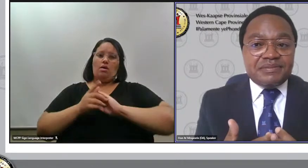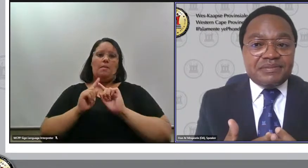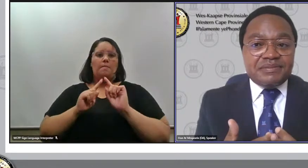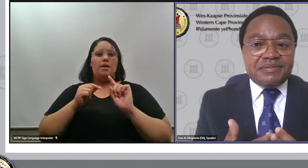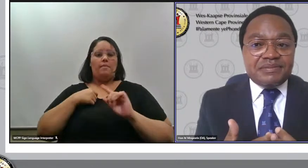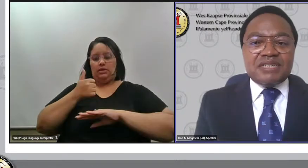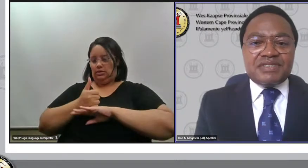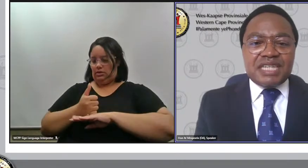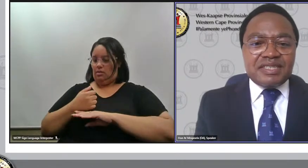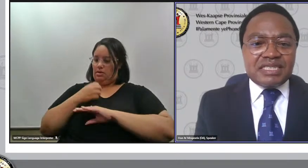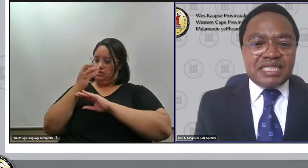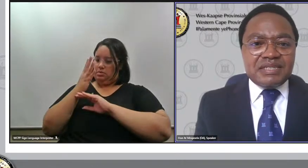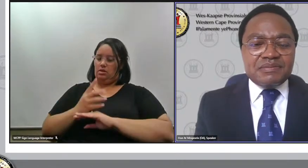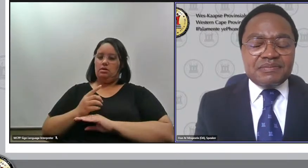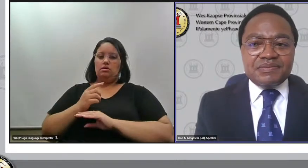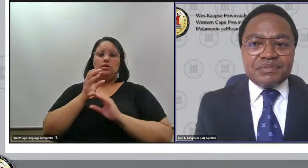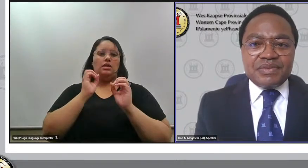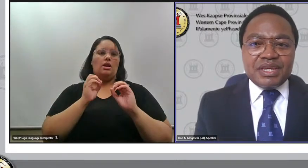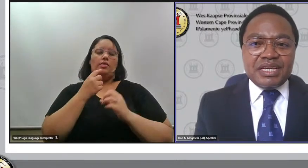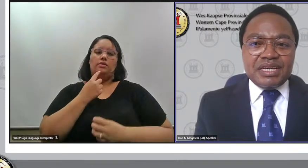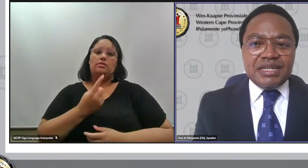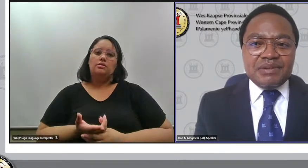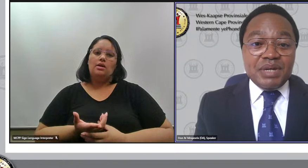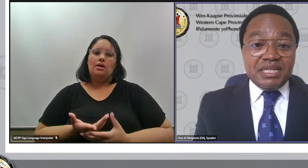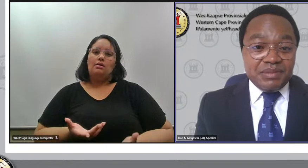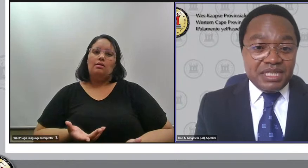speaker? I would have done the same